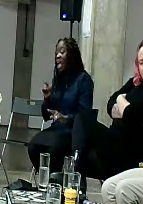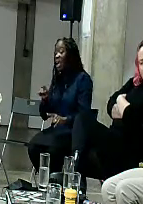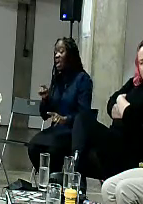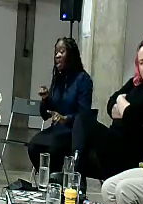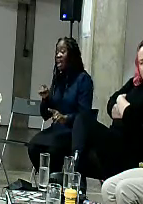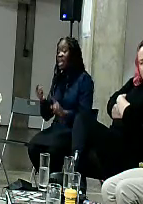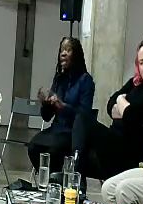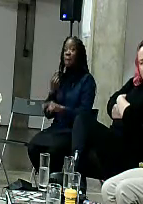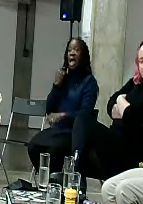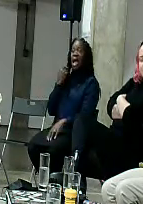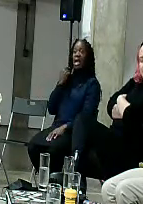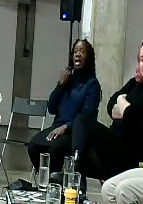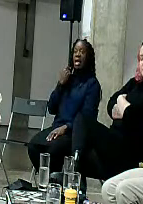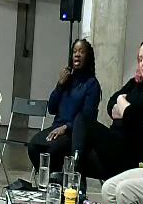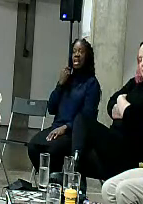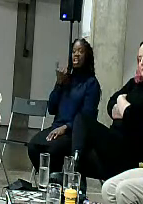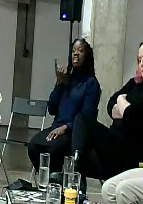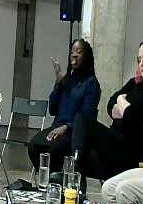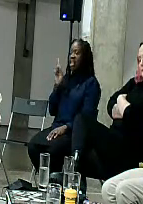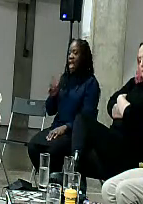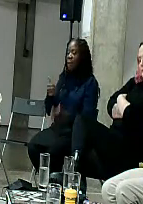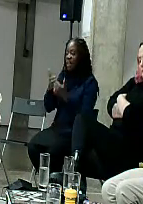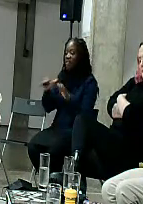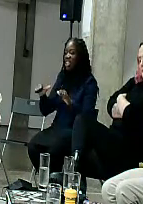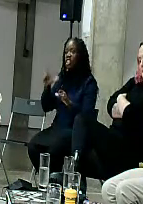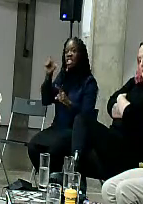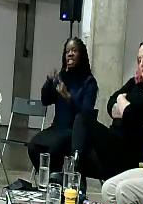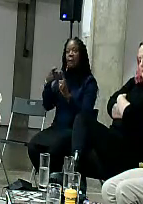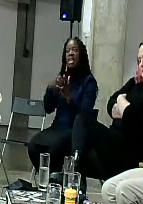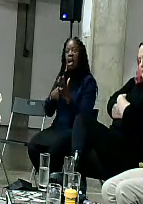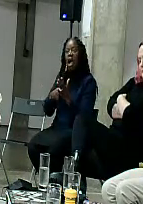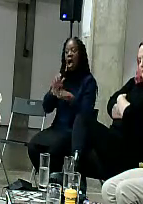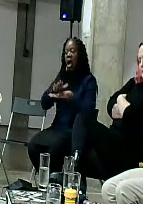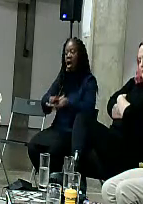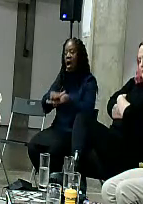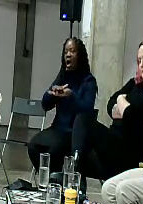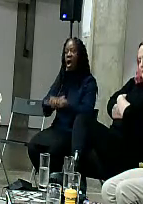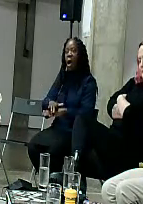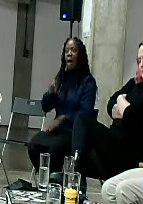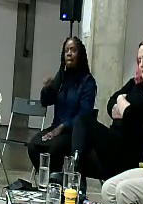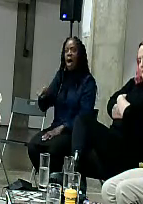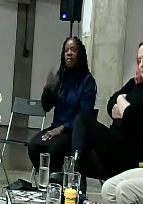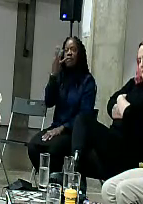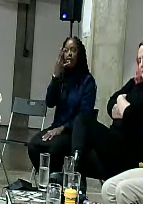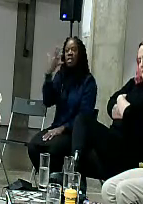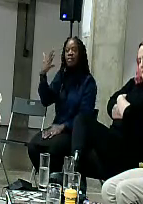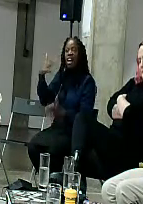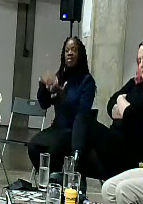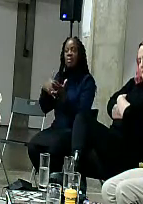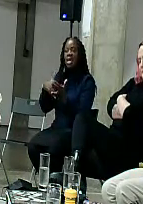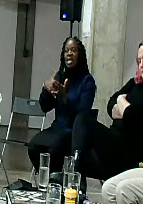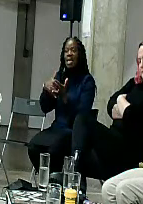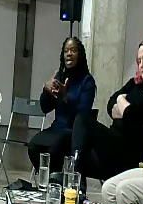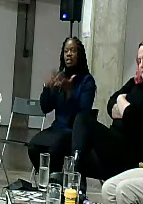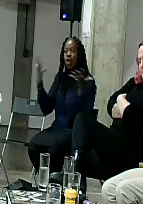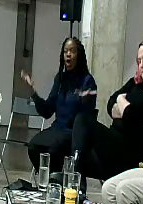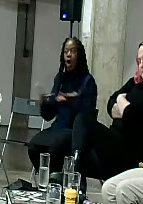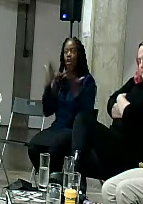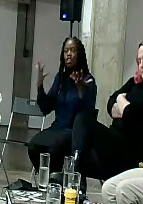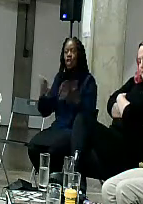resuscitate the body, but of course the brain is starved of oxygen for 45 minutes. So it's very rare that